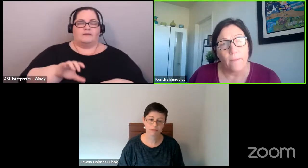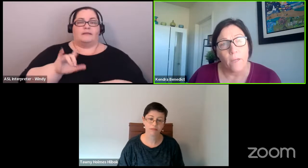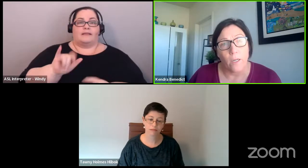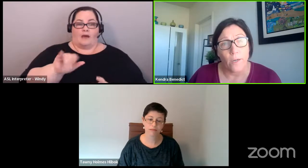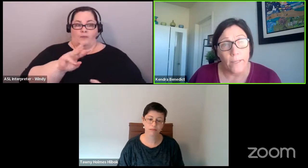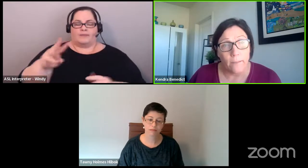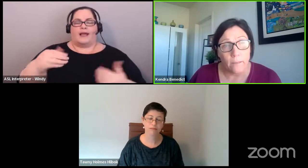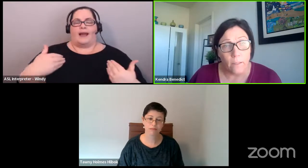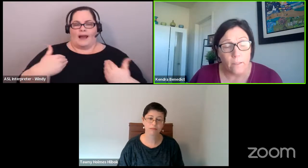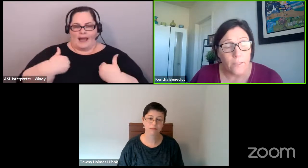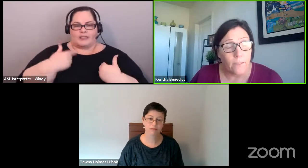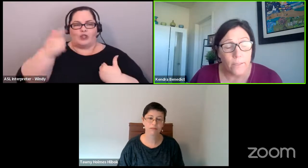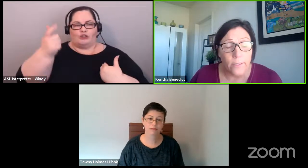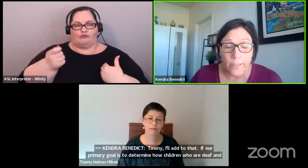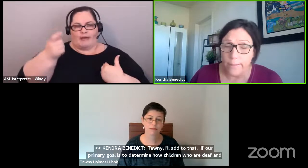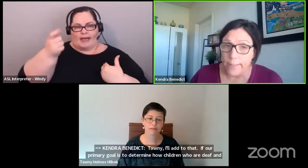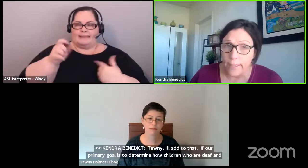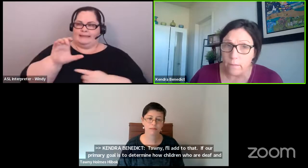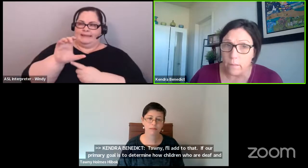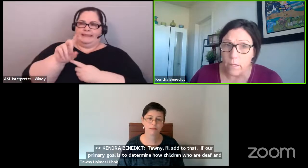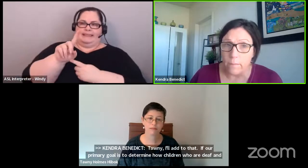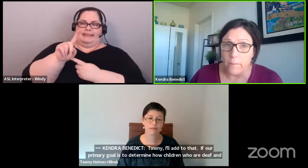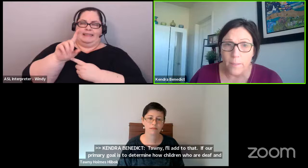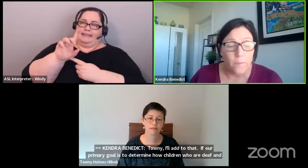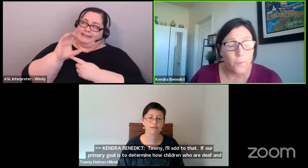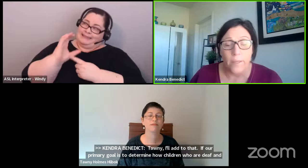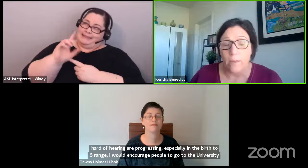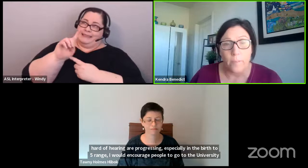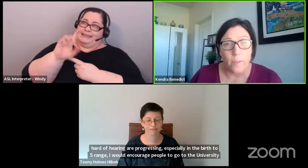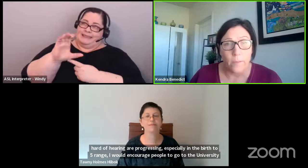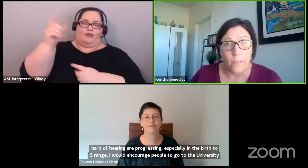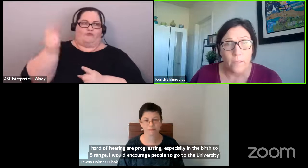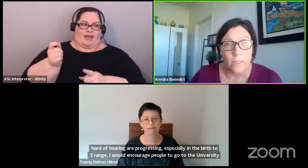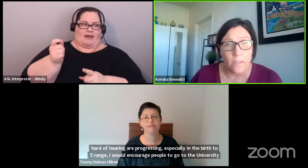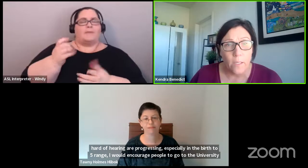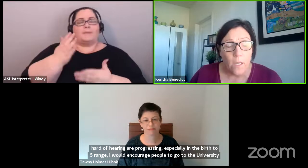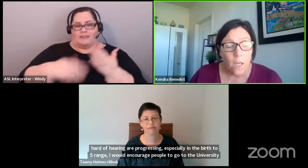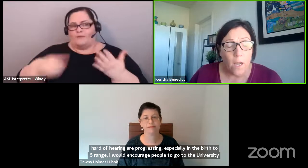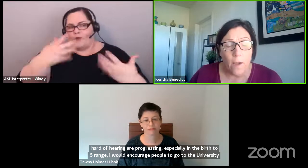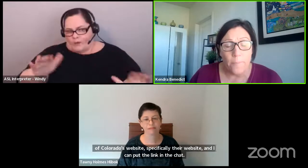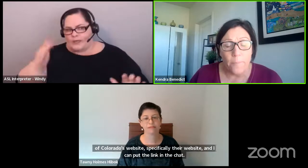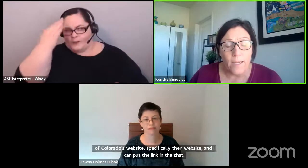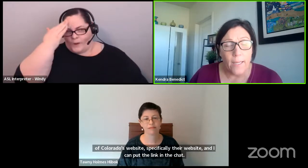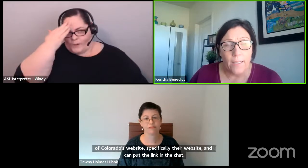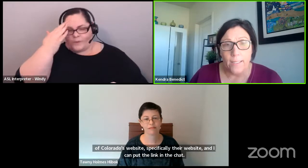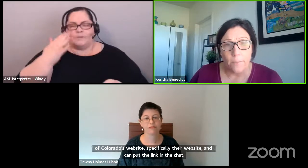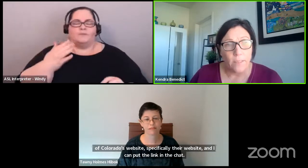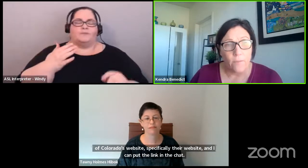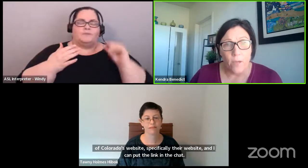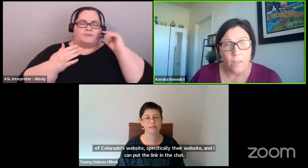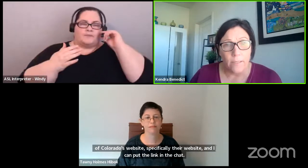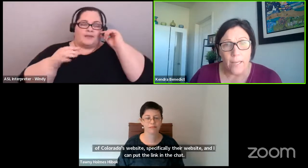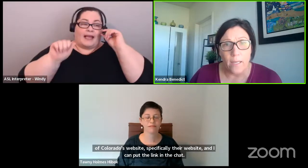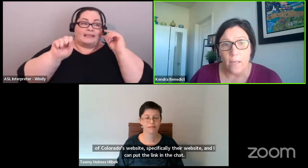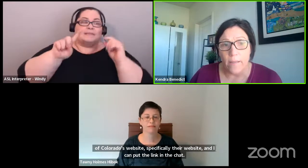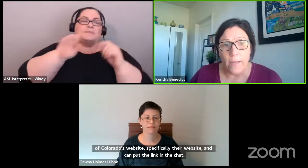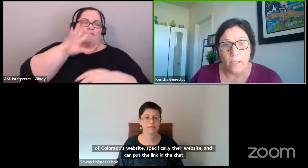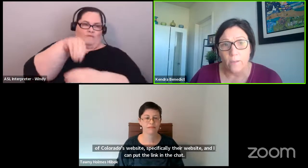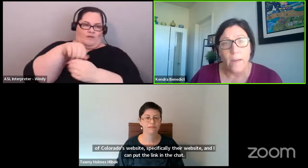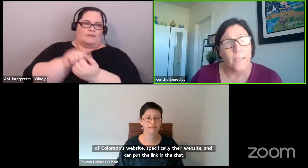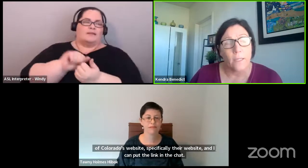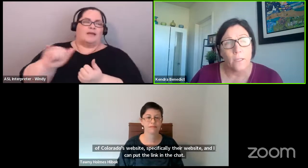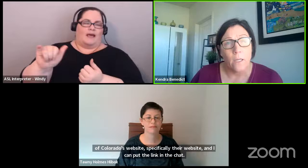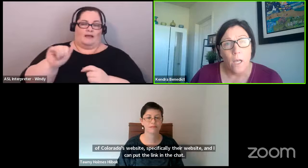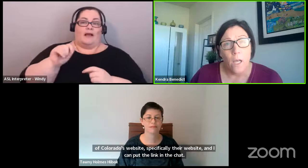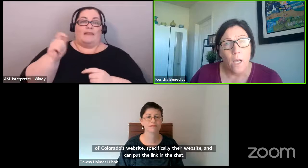They have a grant, a CDC grant right now, and some of you may already be aware of this. But ASDB is involved in that, and they